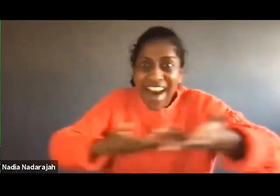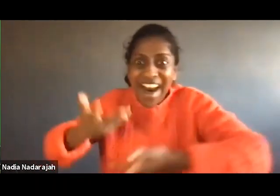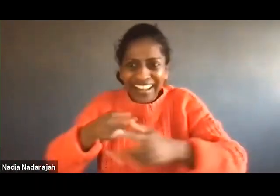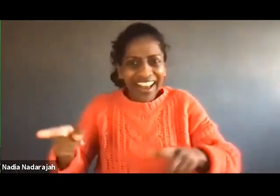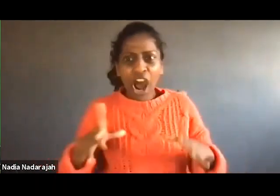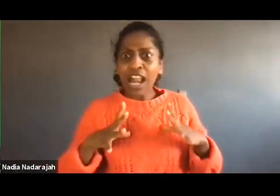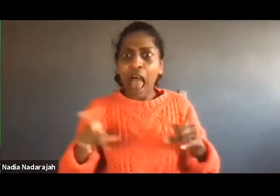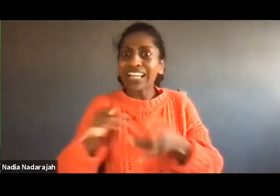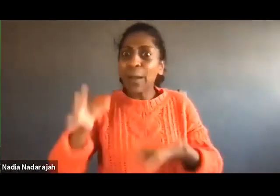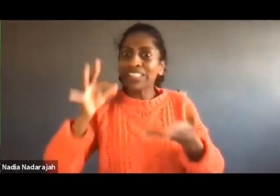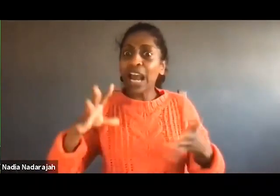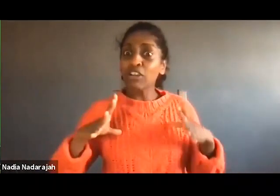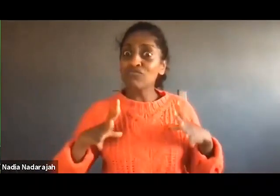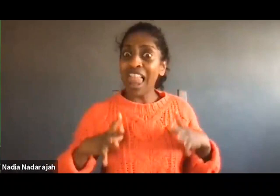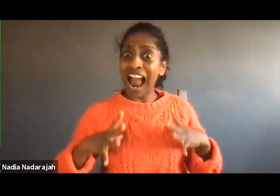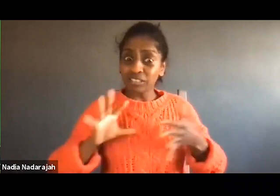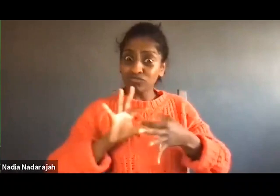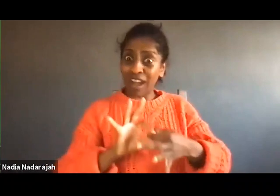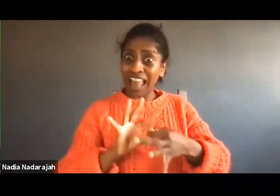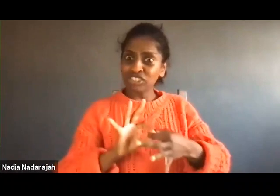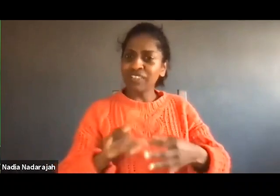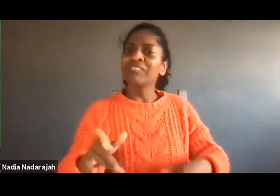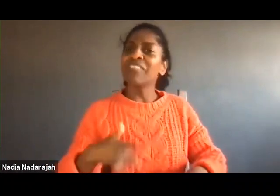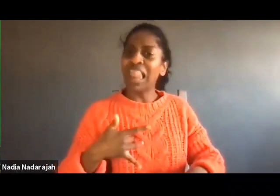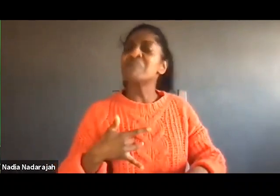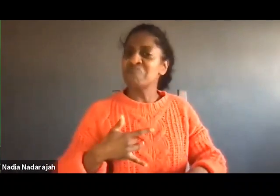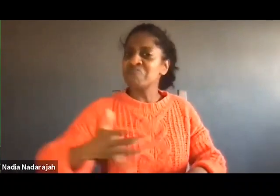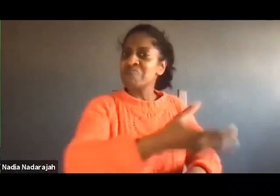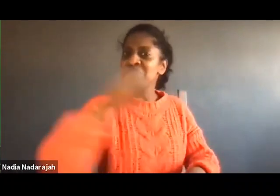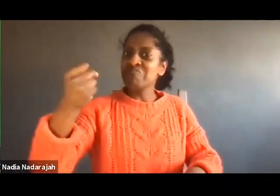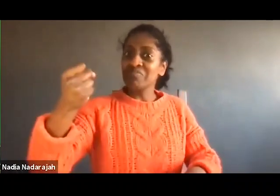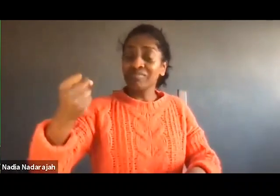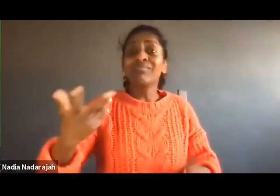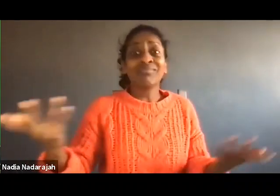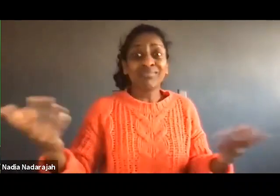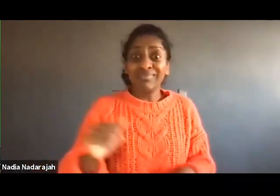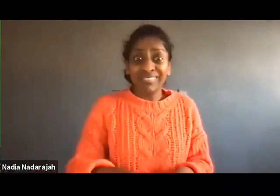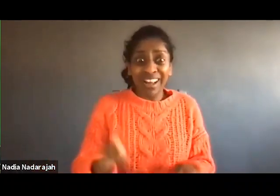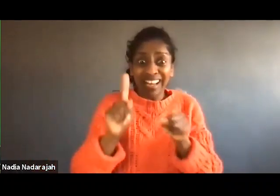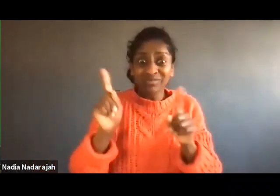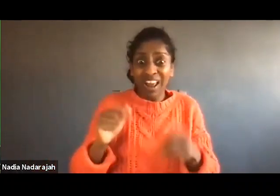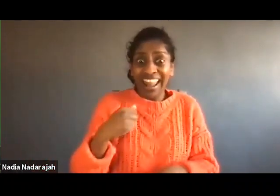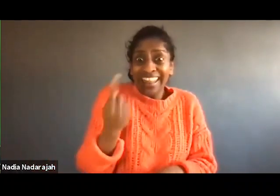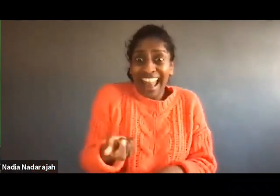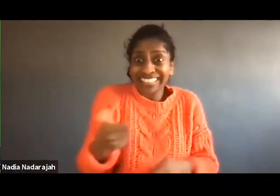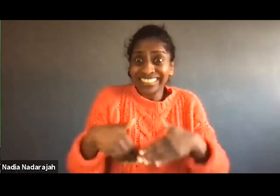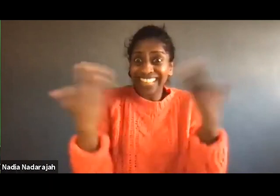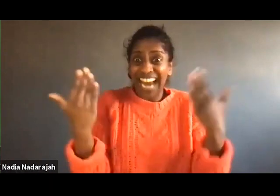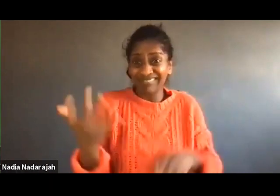these really important high up, theatre professionals through really informal meetups.